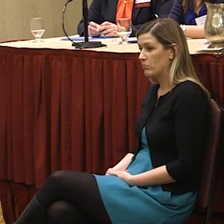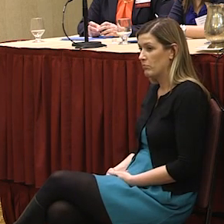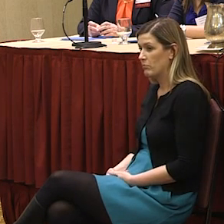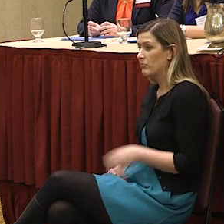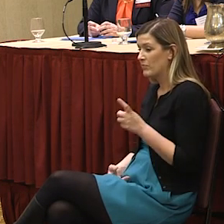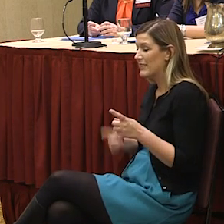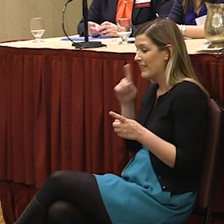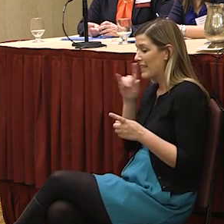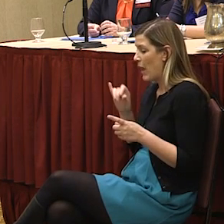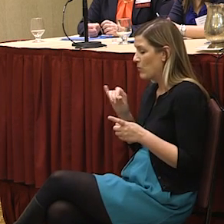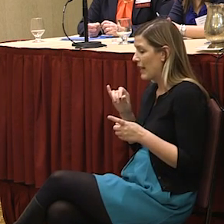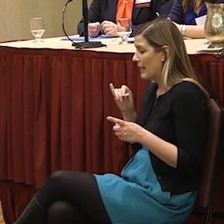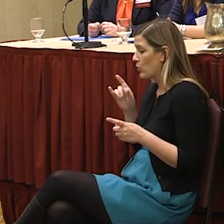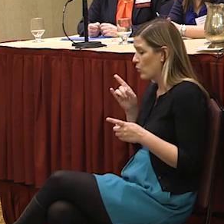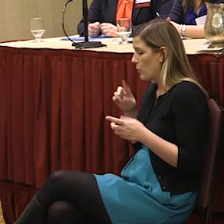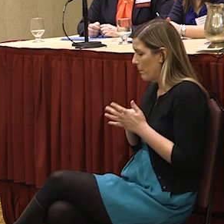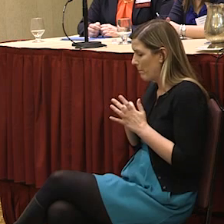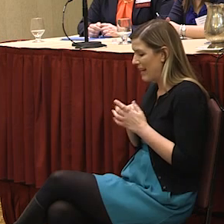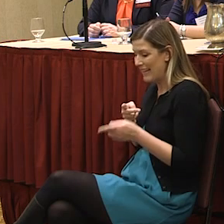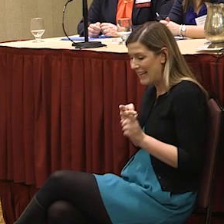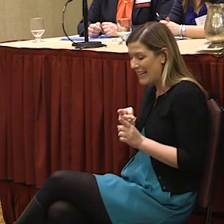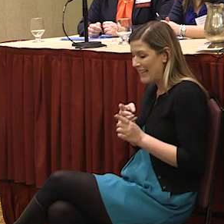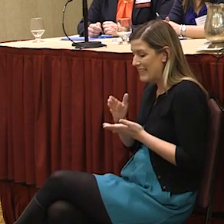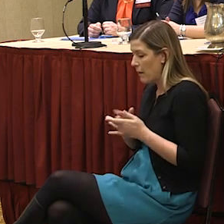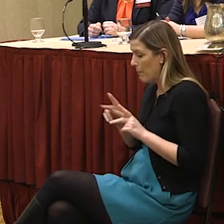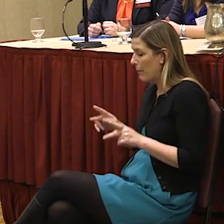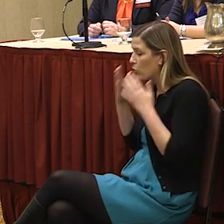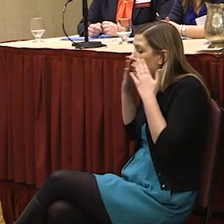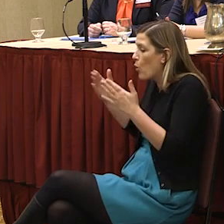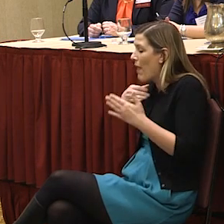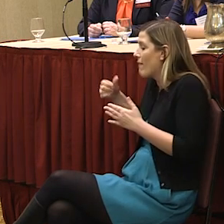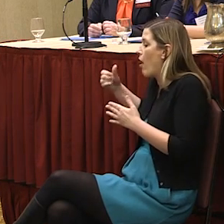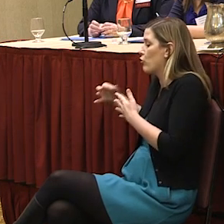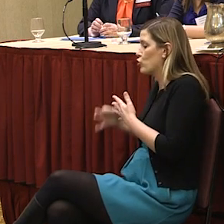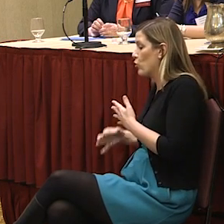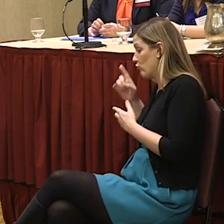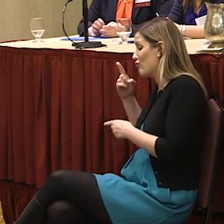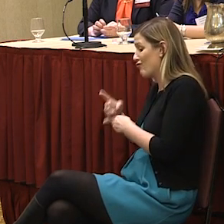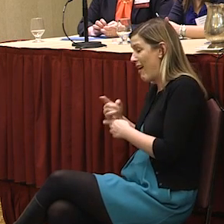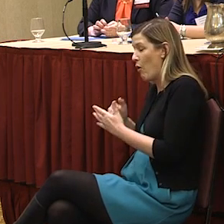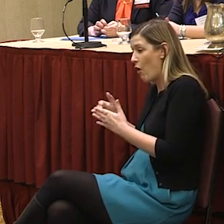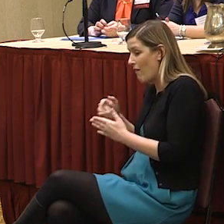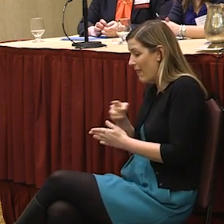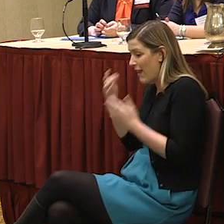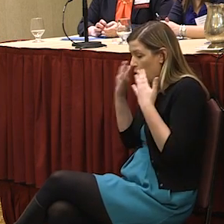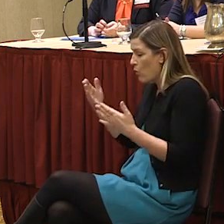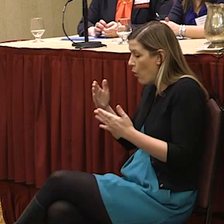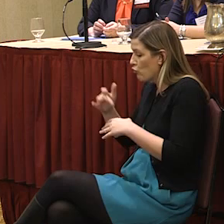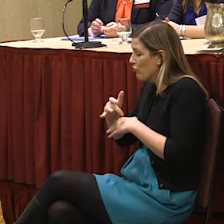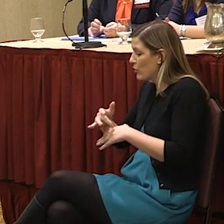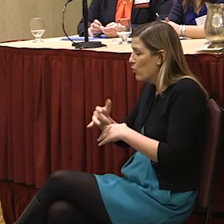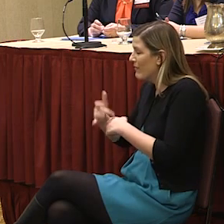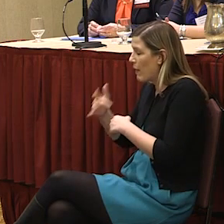sounds like you're saying that they don't even know that there are alternatives. Oftentimes, they have no idea what resources are out there.